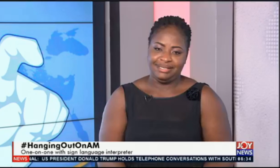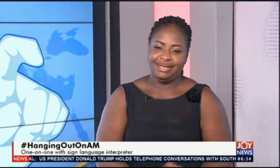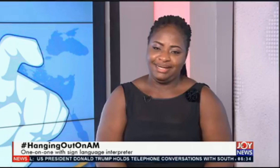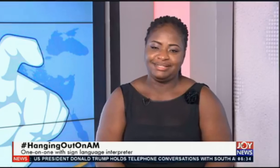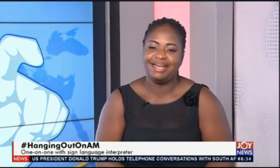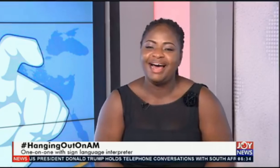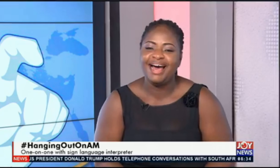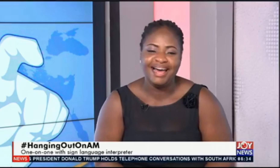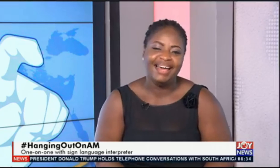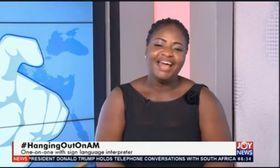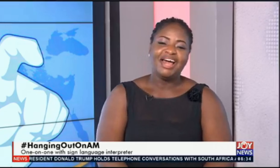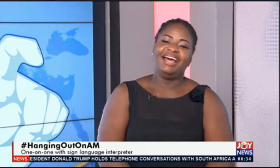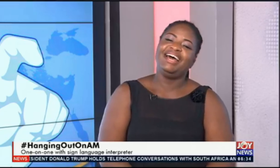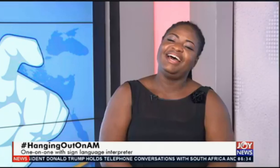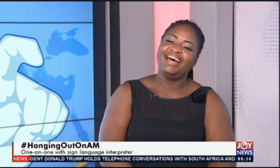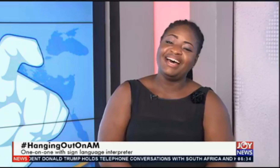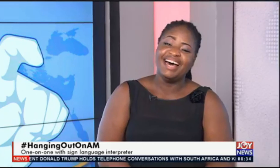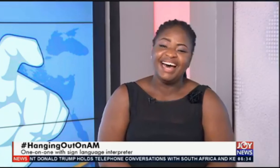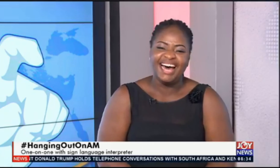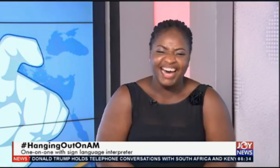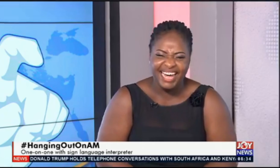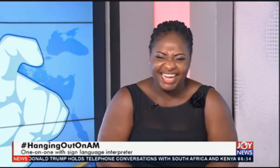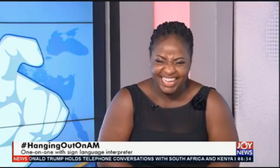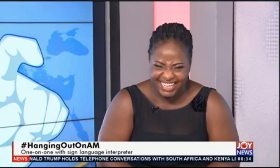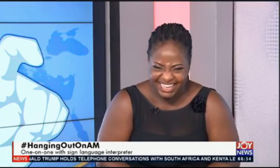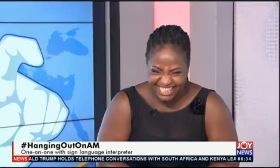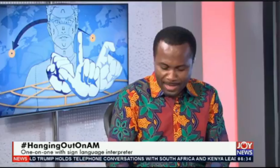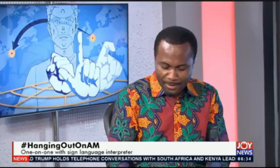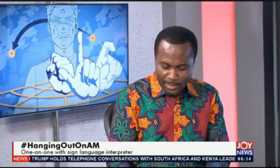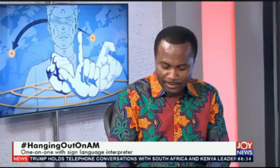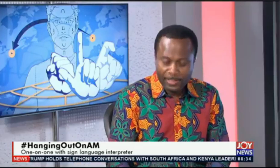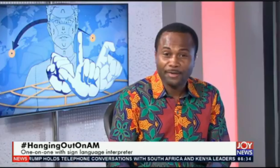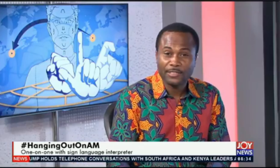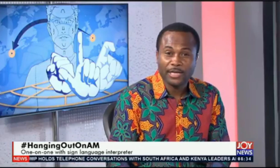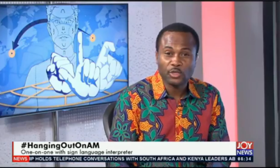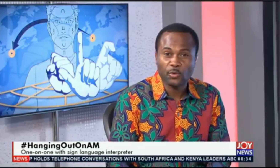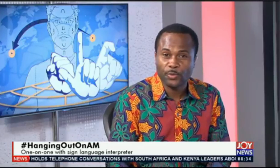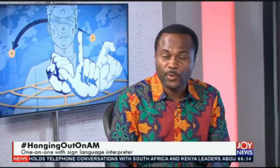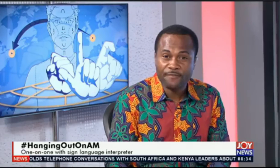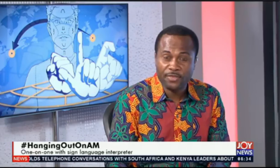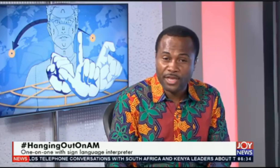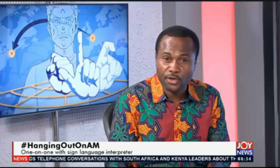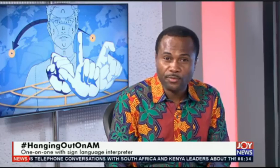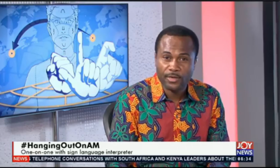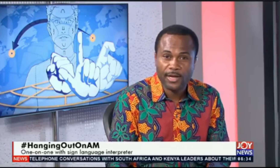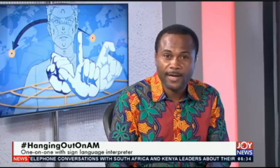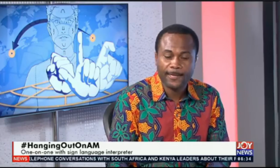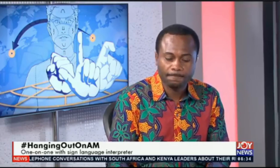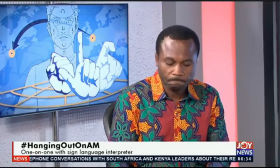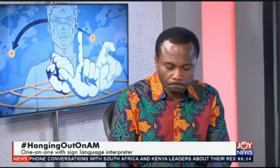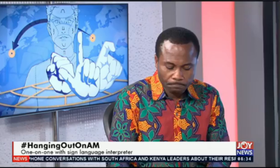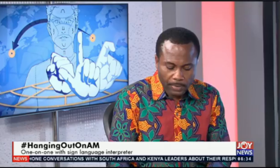passion. Charlie. Yes. Passion punyi. Well, and so we have to thank you,